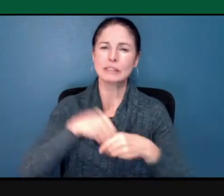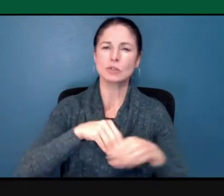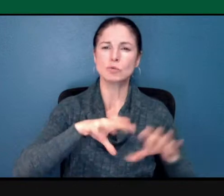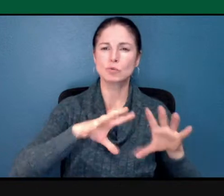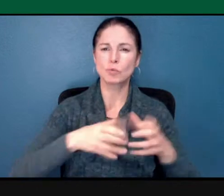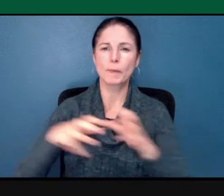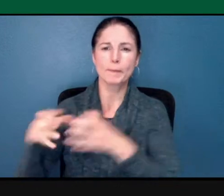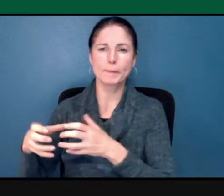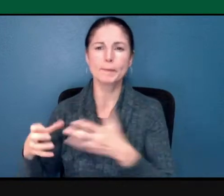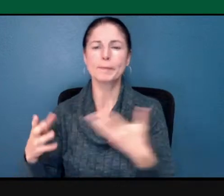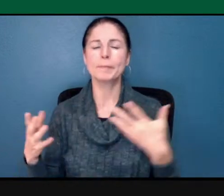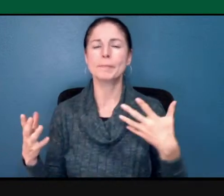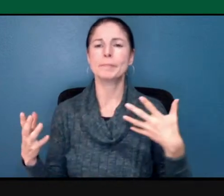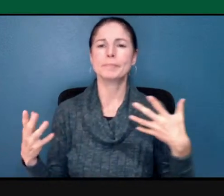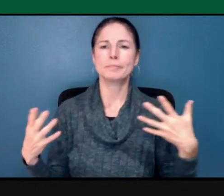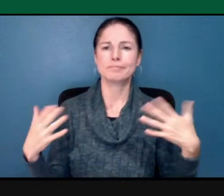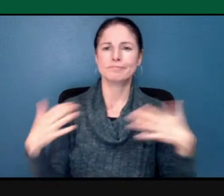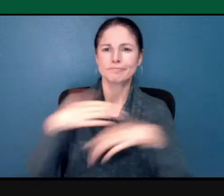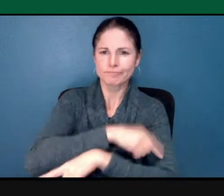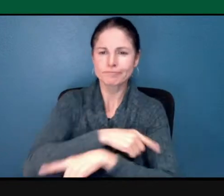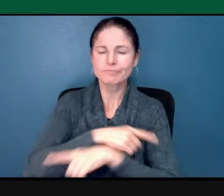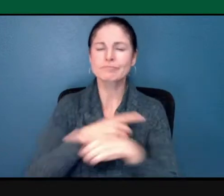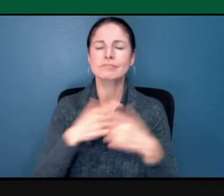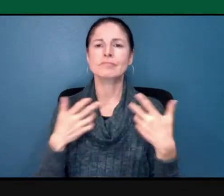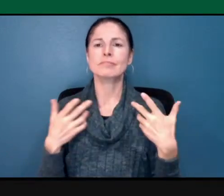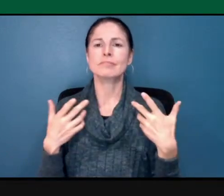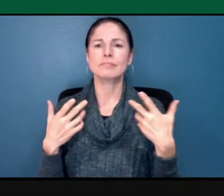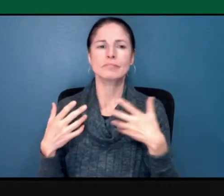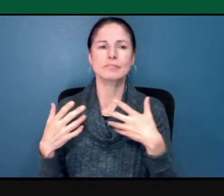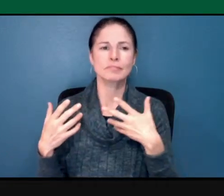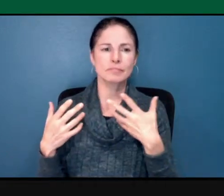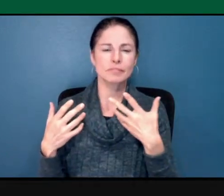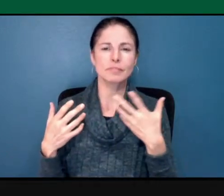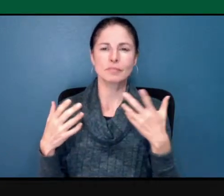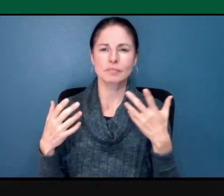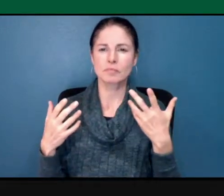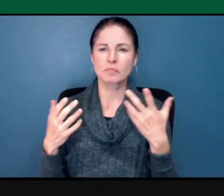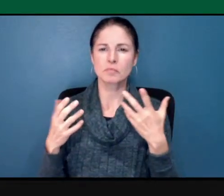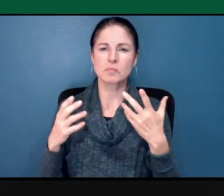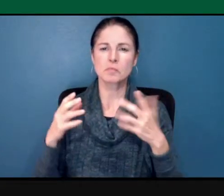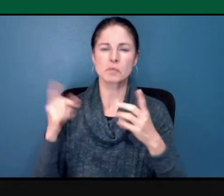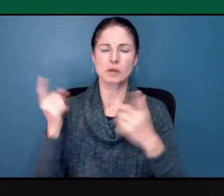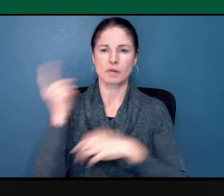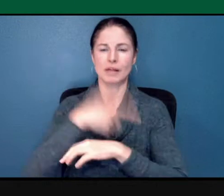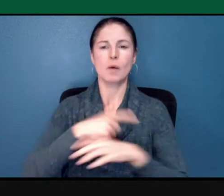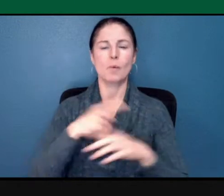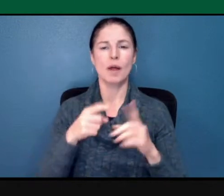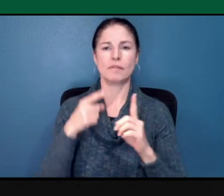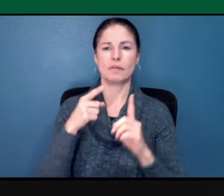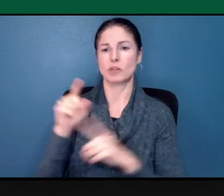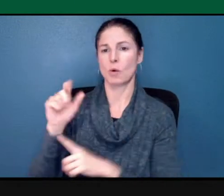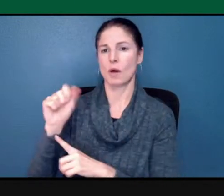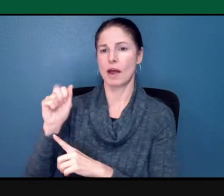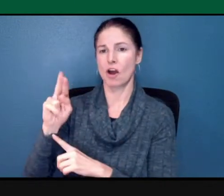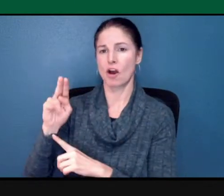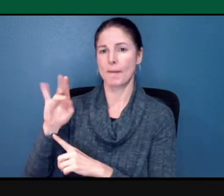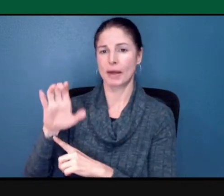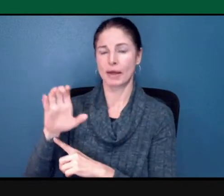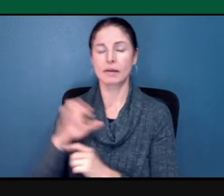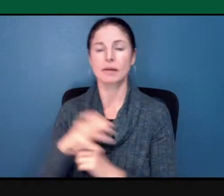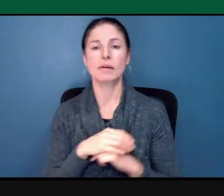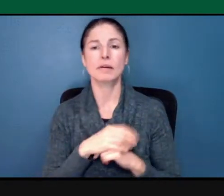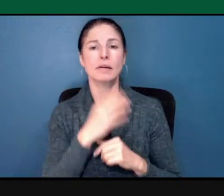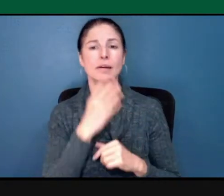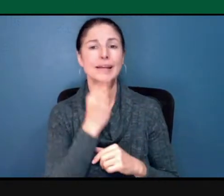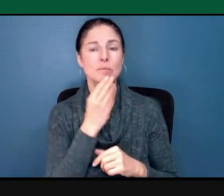Sadaka Sadaka Day. It's the same word for a charity in Hebrew and Arabic. And we do in September